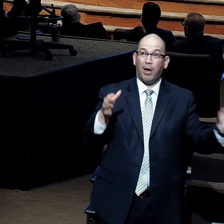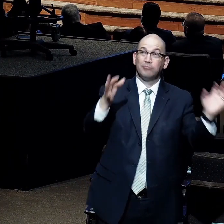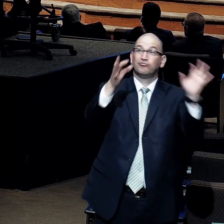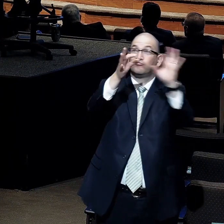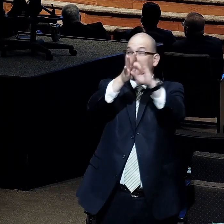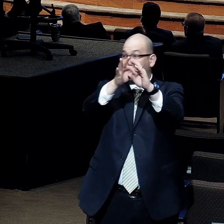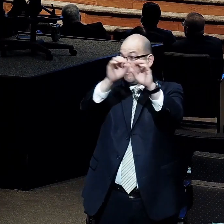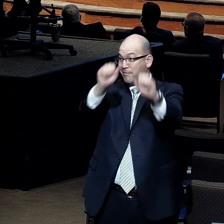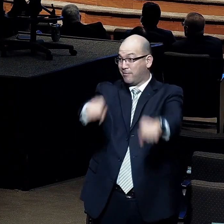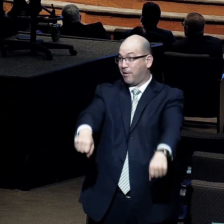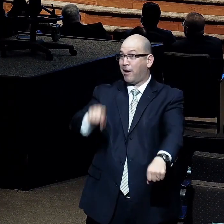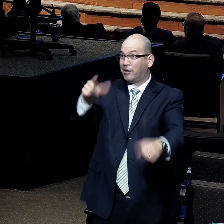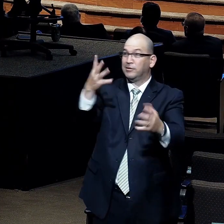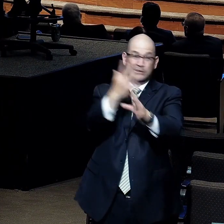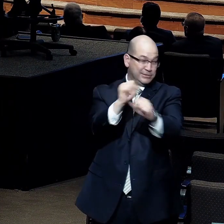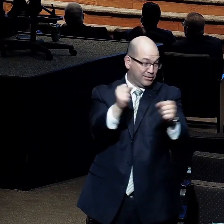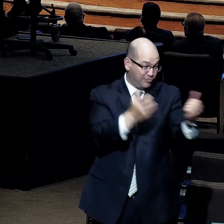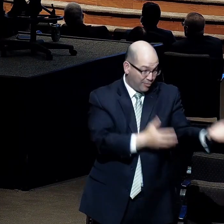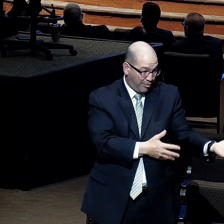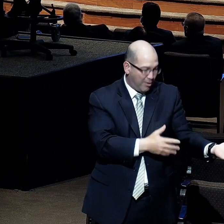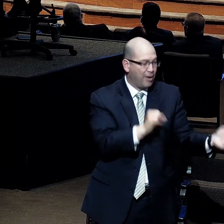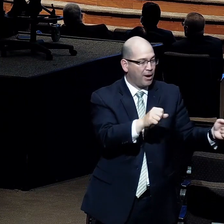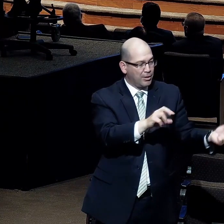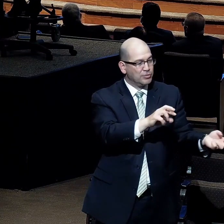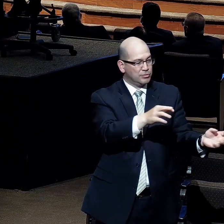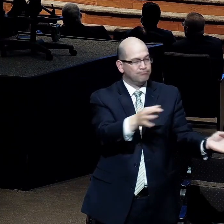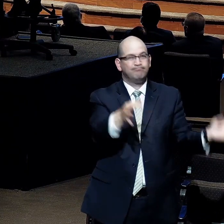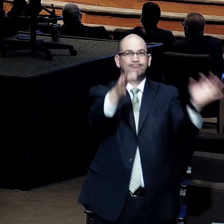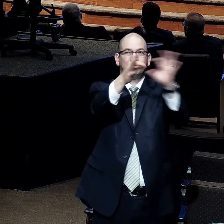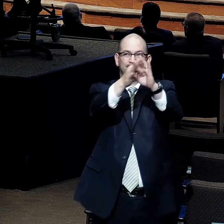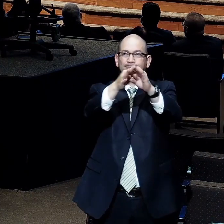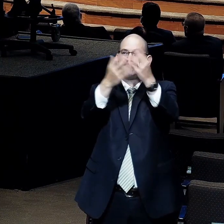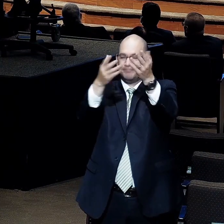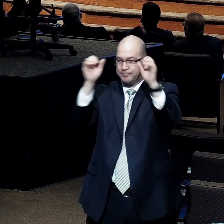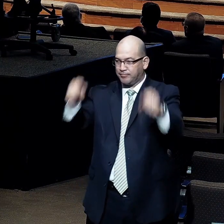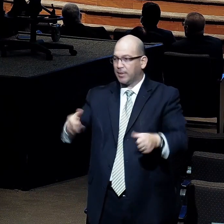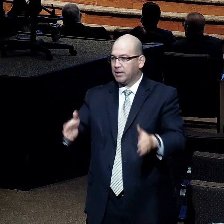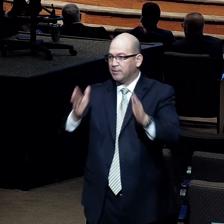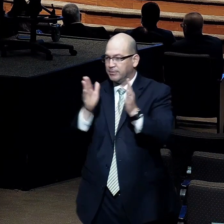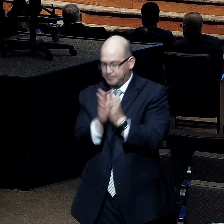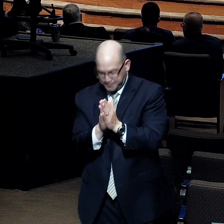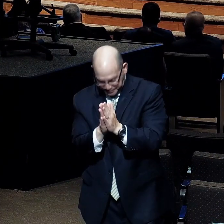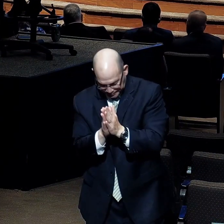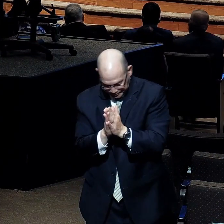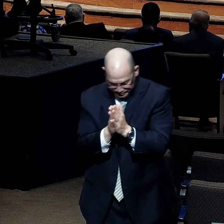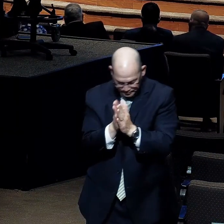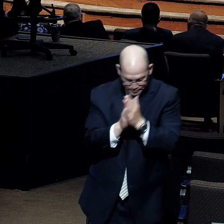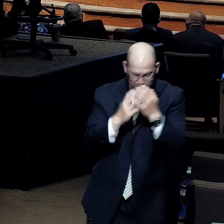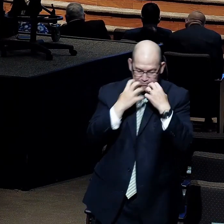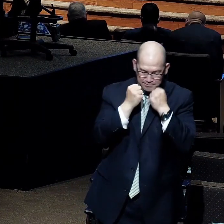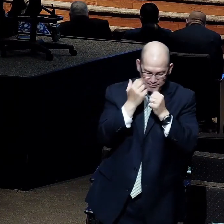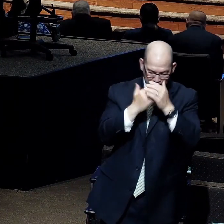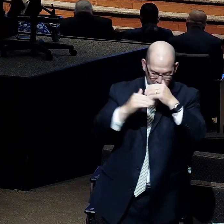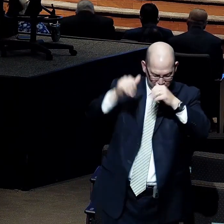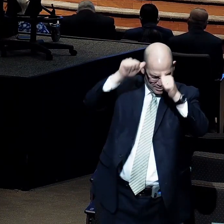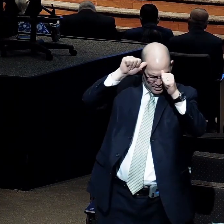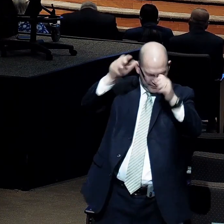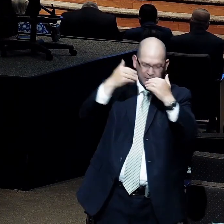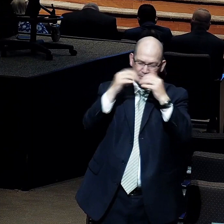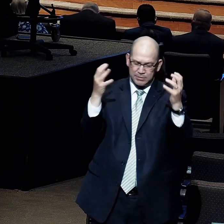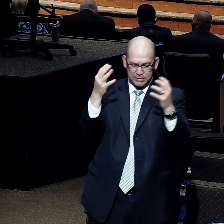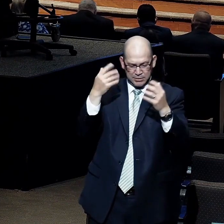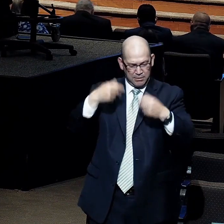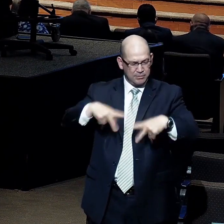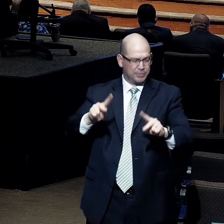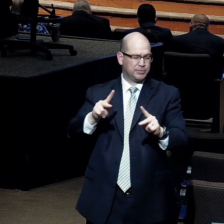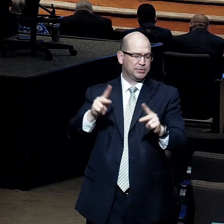redeemed as a Christian. You can reconcile and come back. Let's pray. So, Heavenly Father, Lord, thank you so much for this great opportunity and privilege